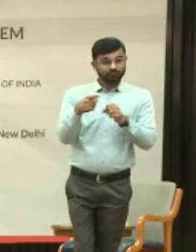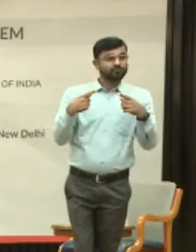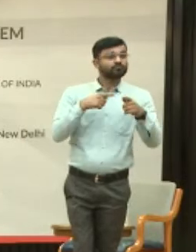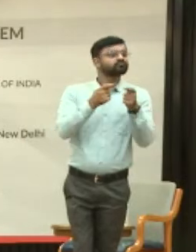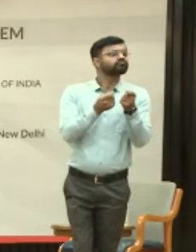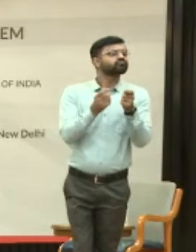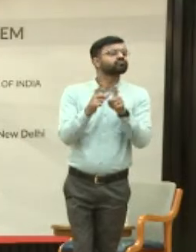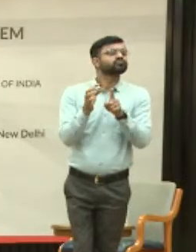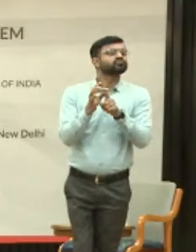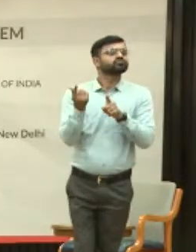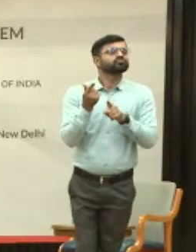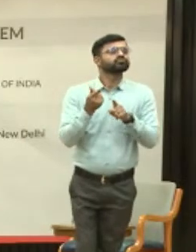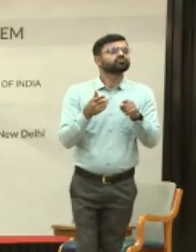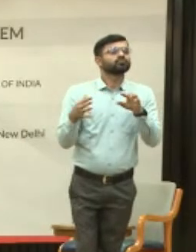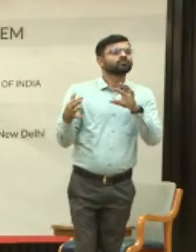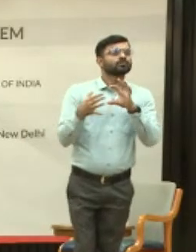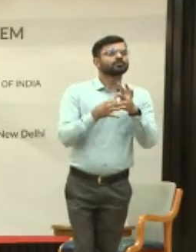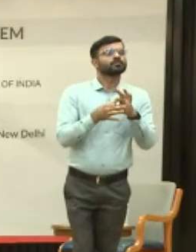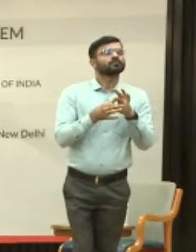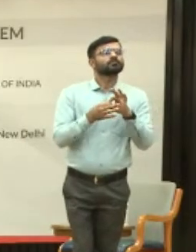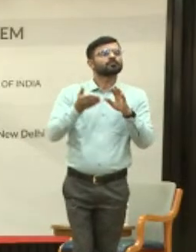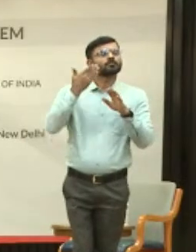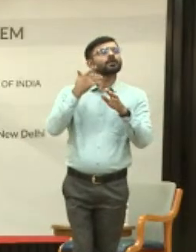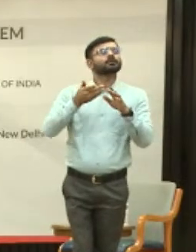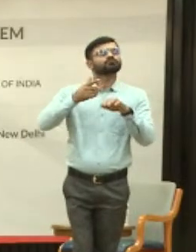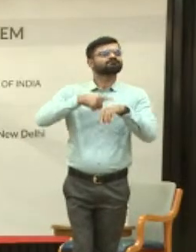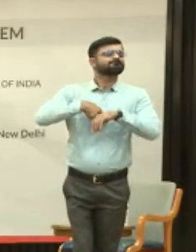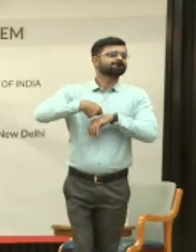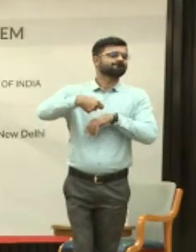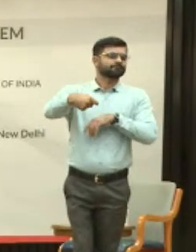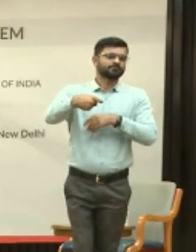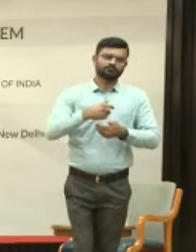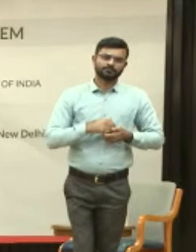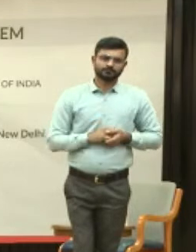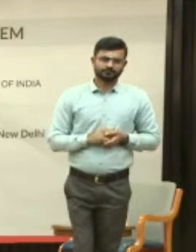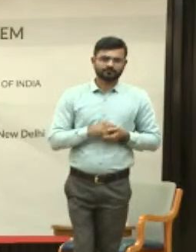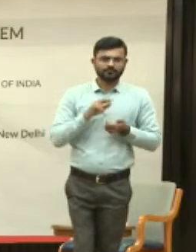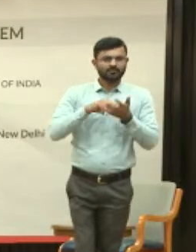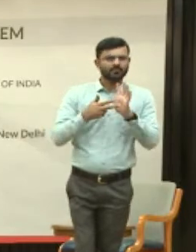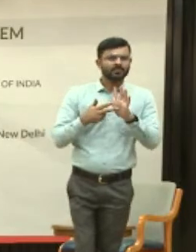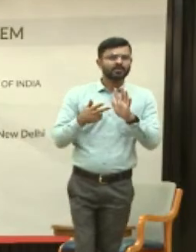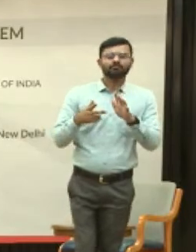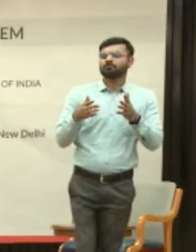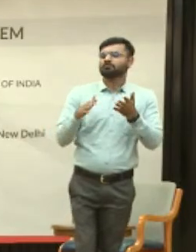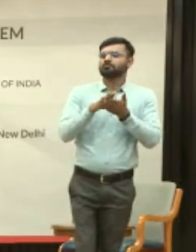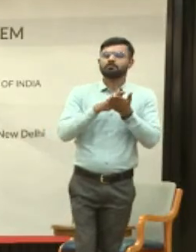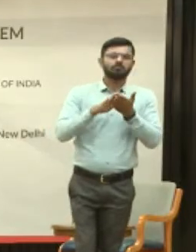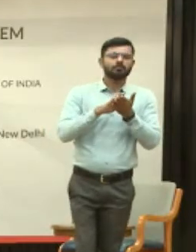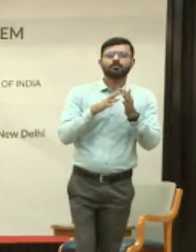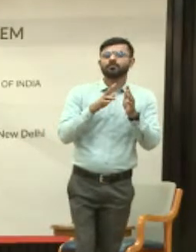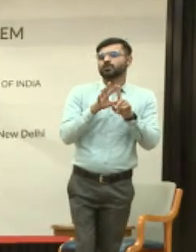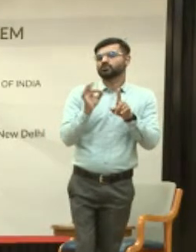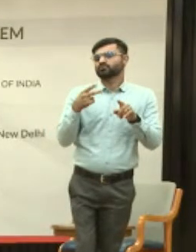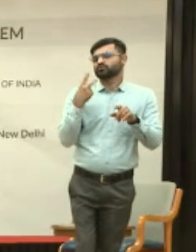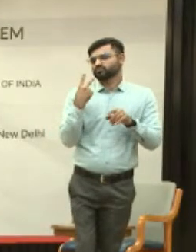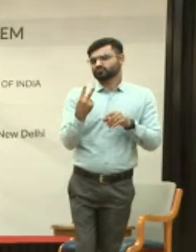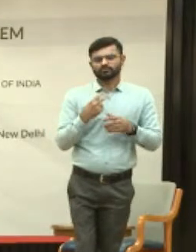operation, there will be no cases under it for a long period of time, which is reasonably easy to prove.